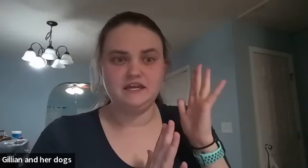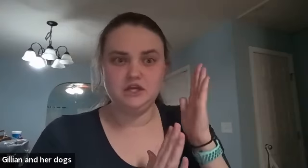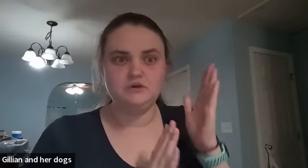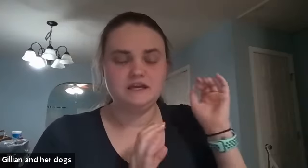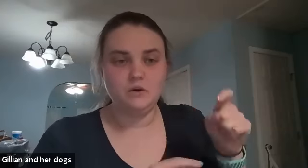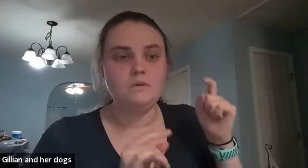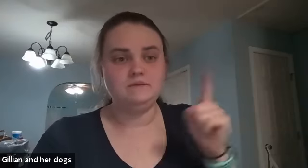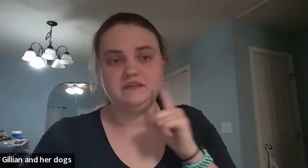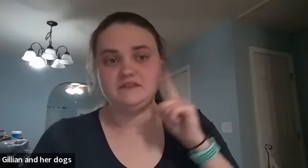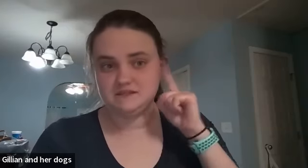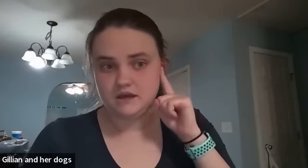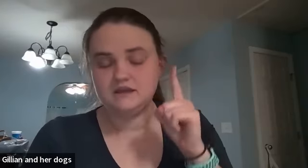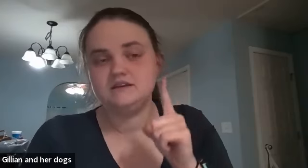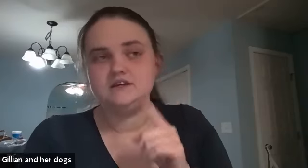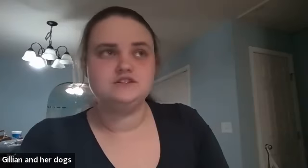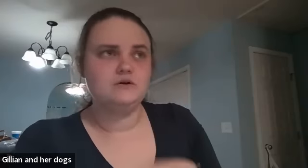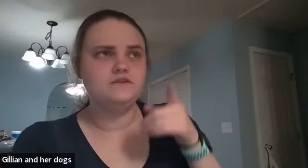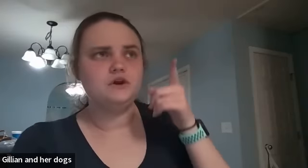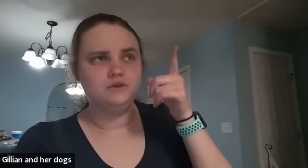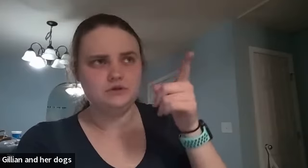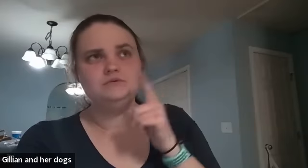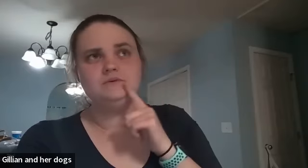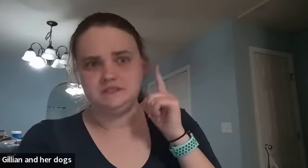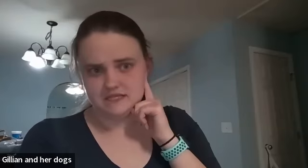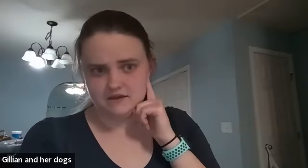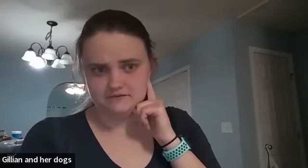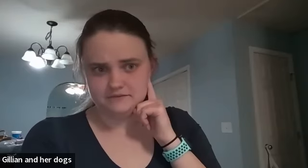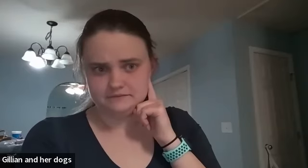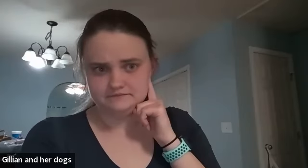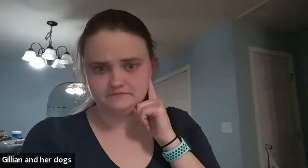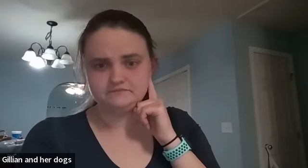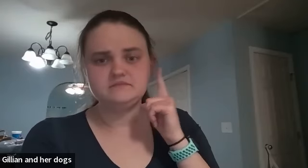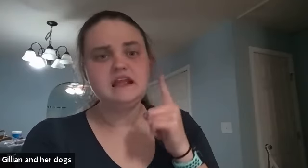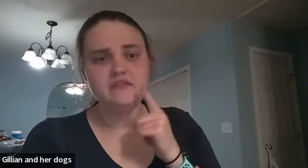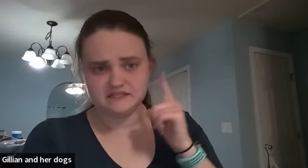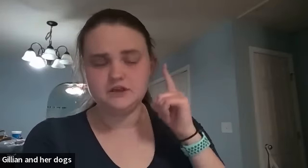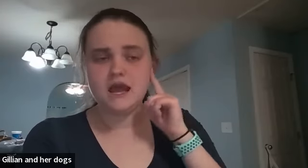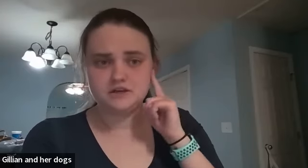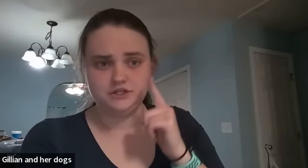no, it can only be this way. So if you go, you deaf, and that's how you ask, are you